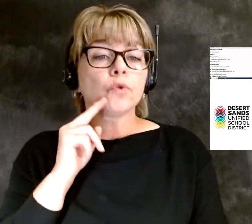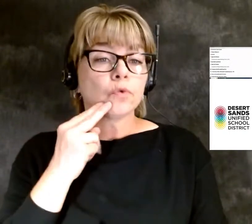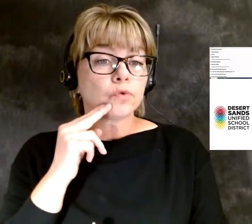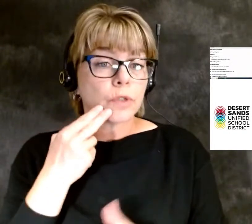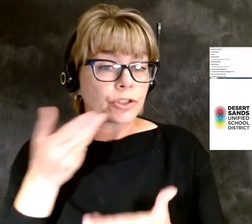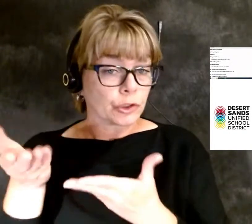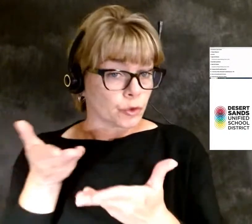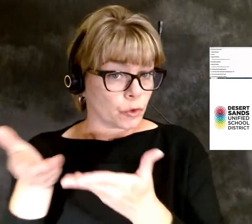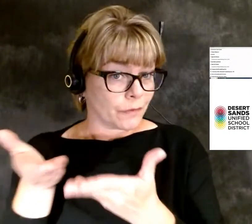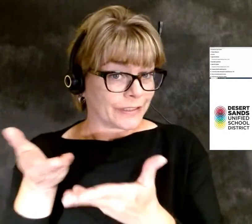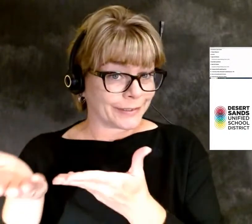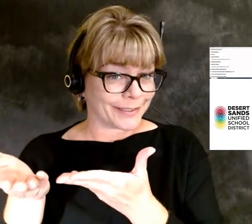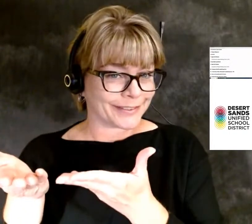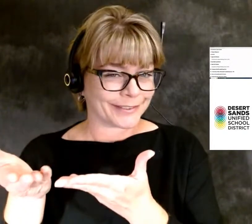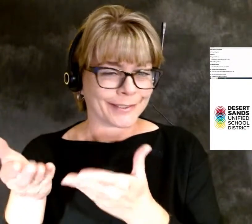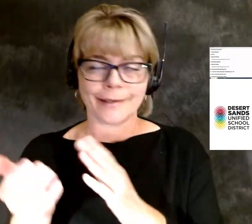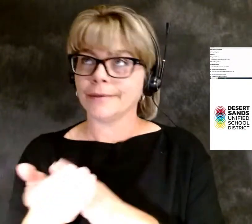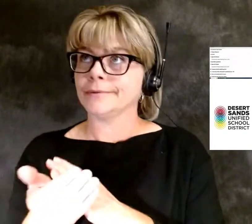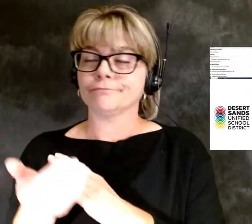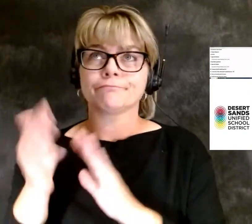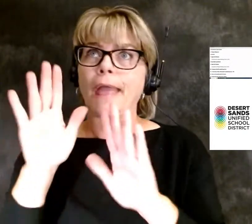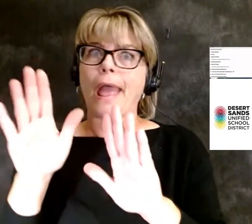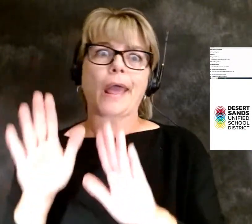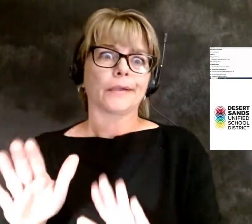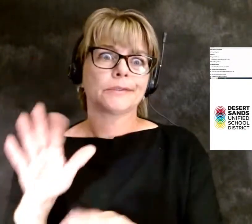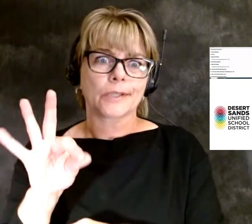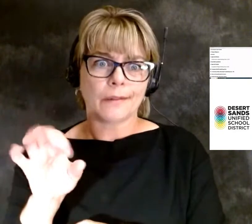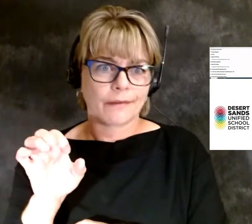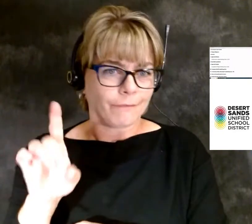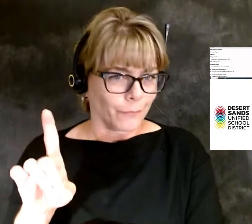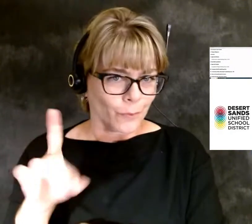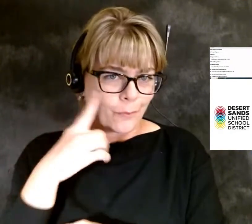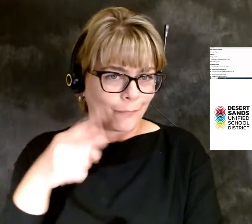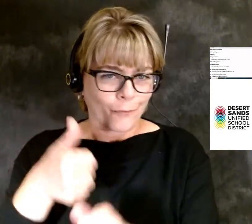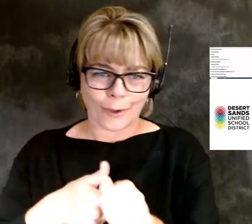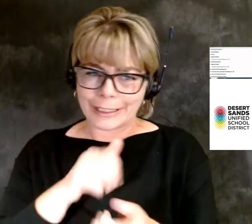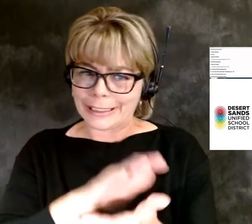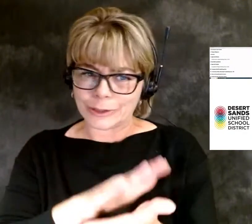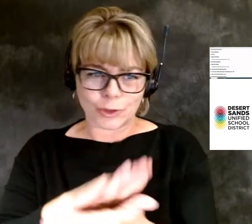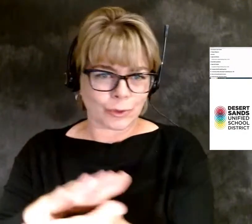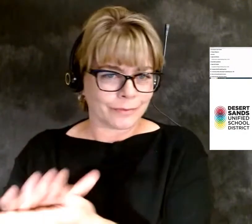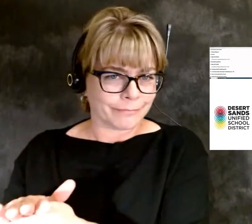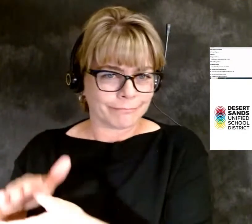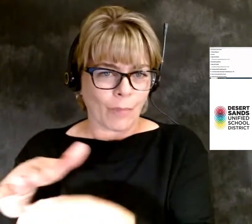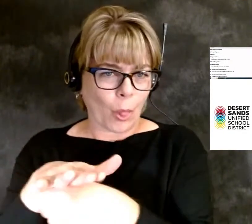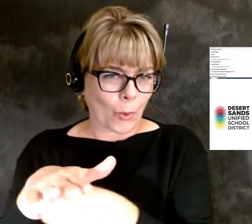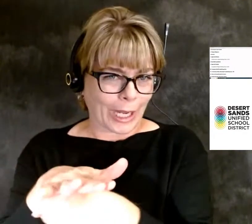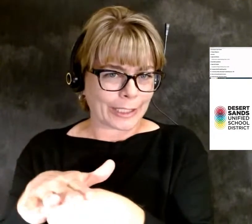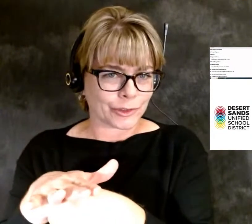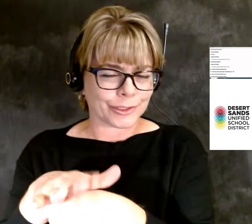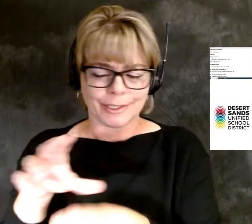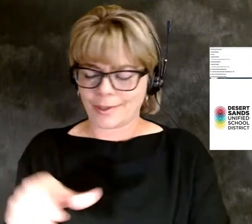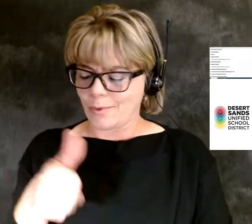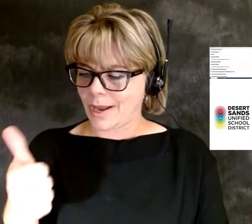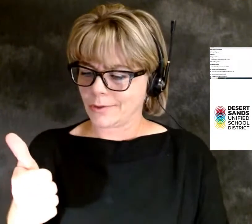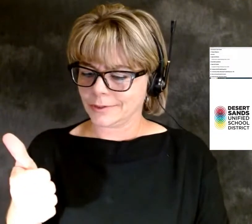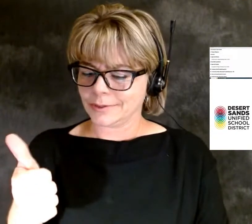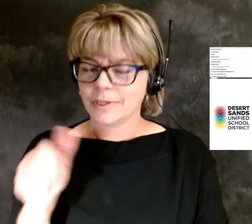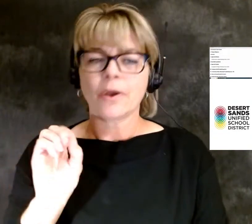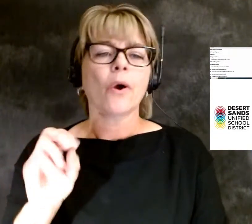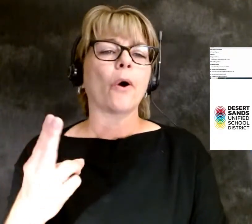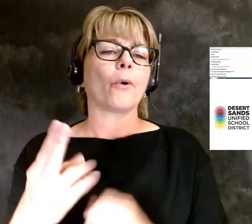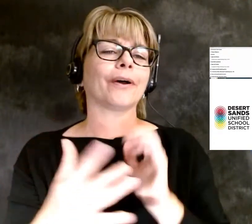always has excellent food, you know, at every location. And what else was I going to say? Oh,